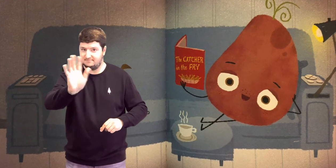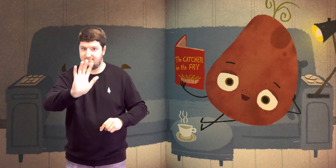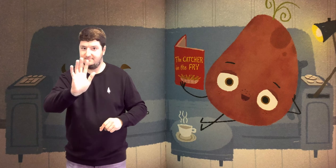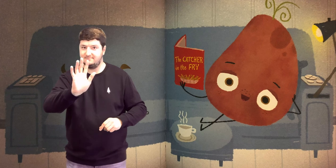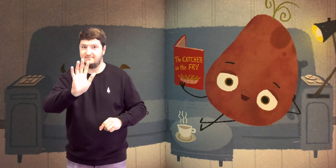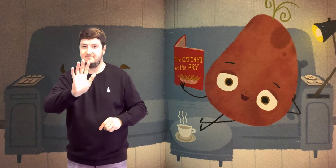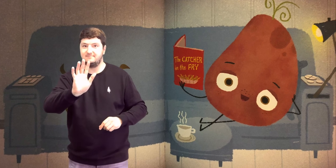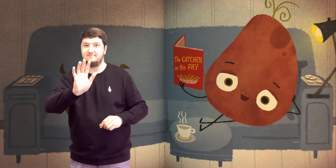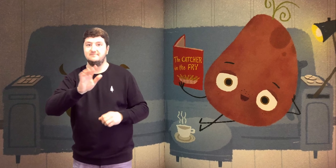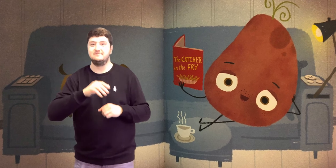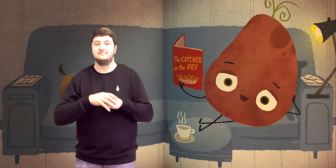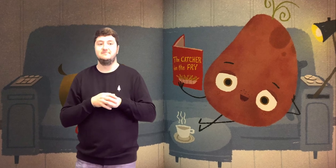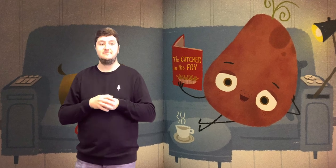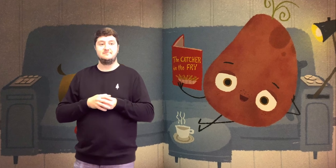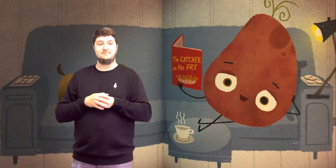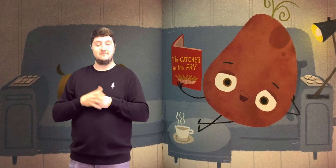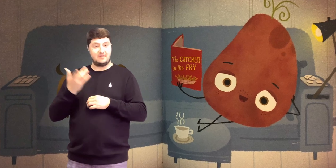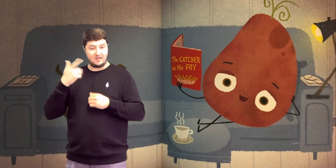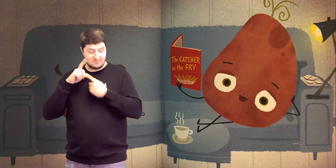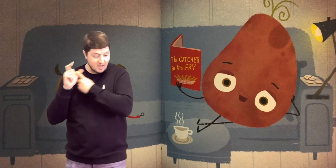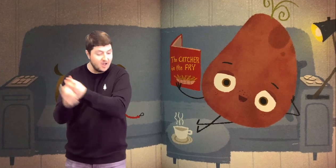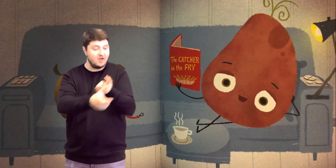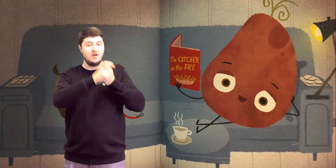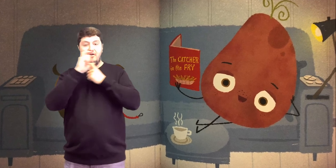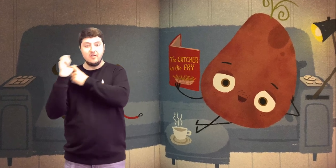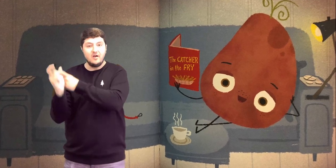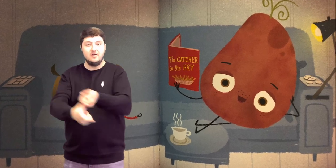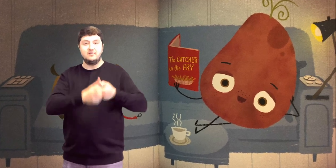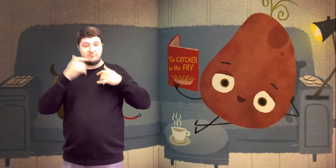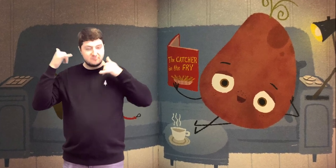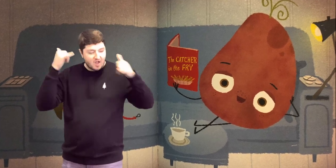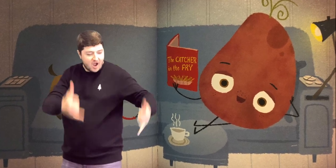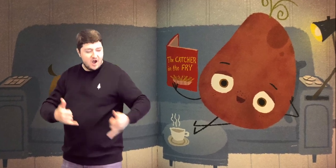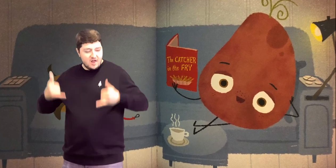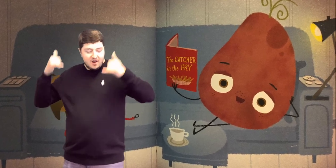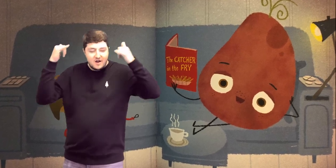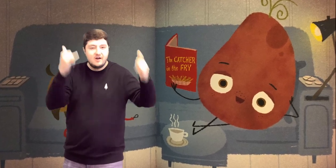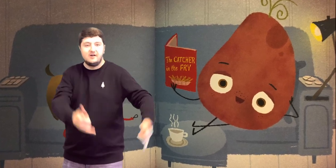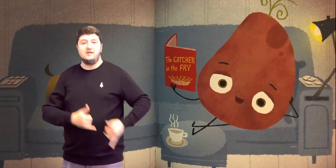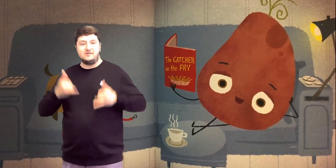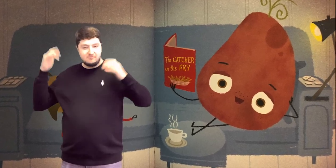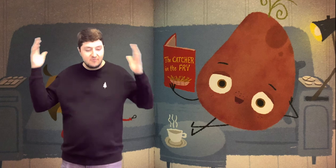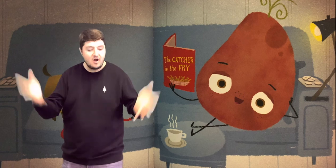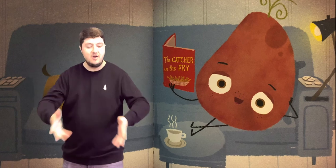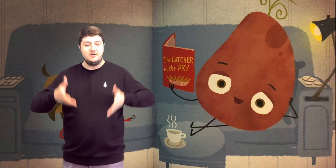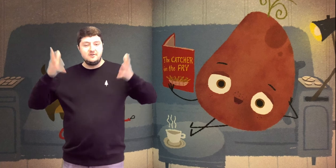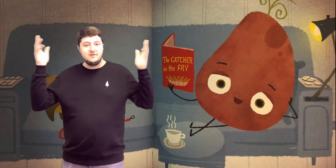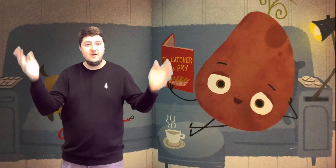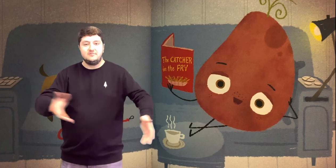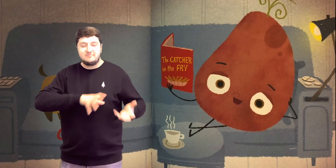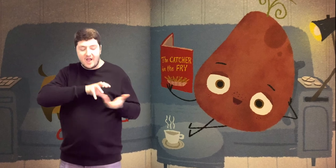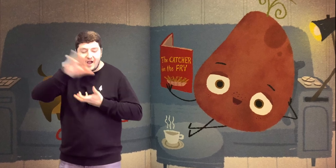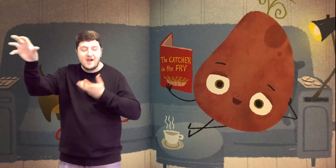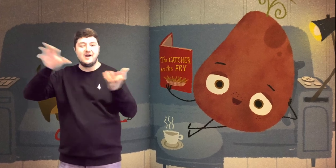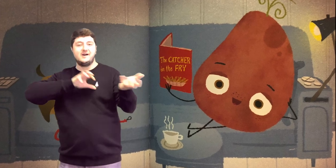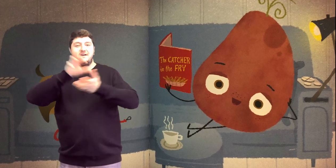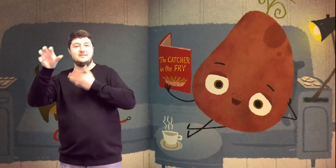But don't get me wrong At the end of a long day After I've run And played And talked